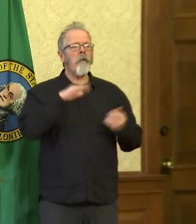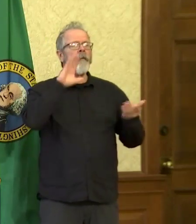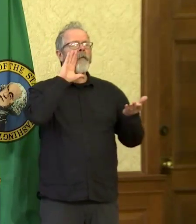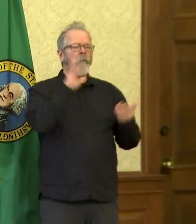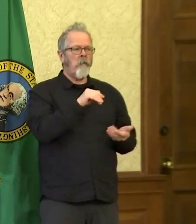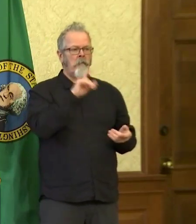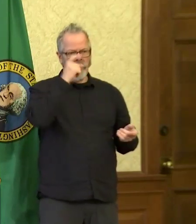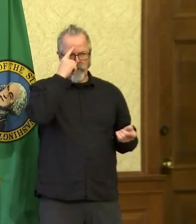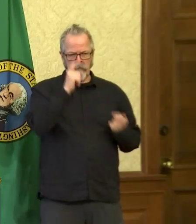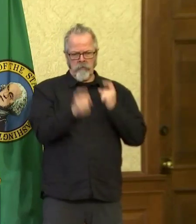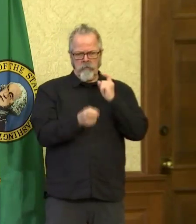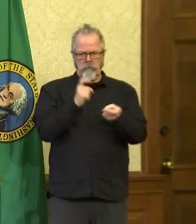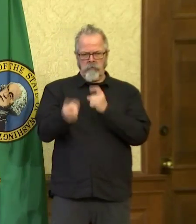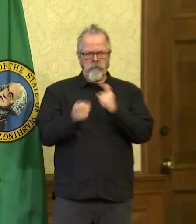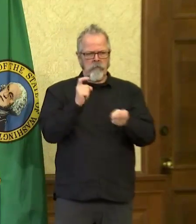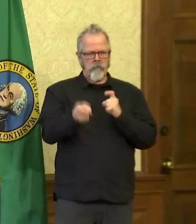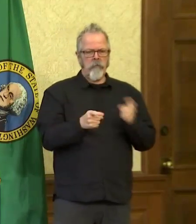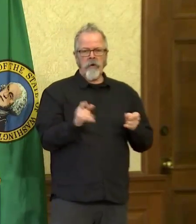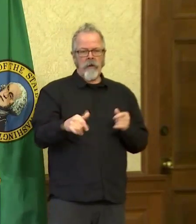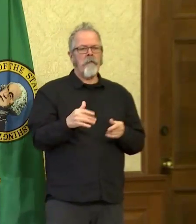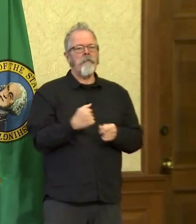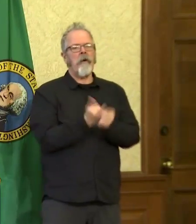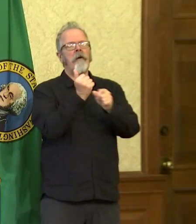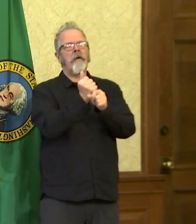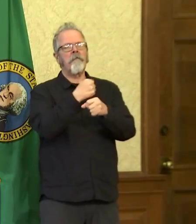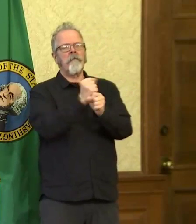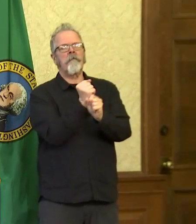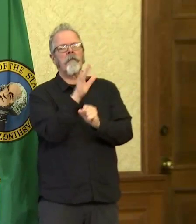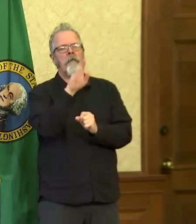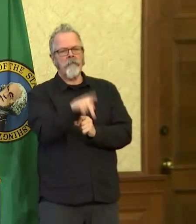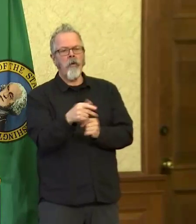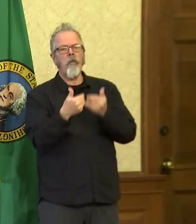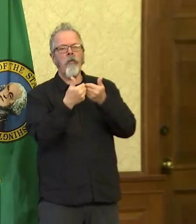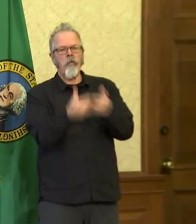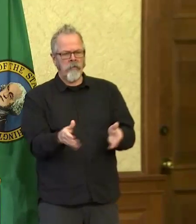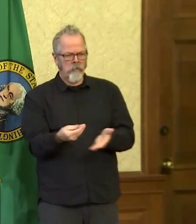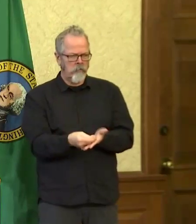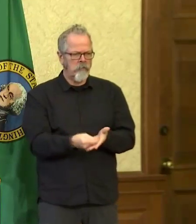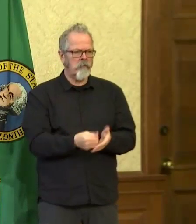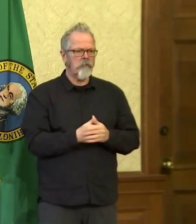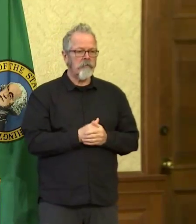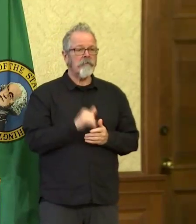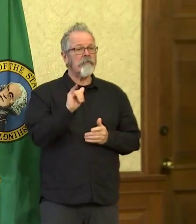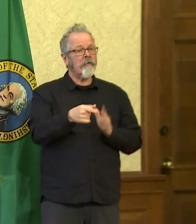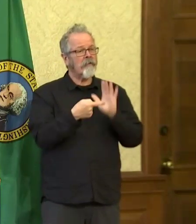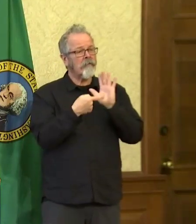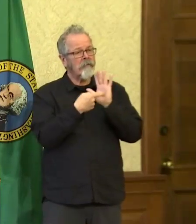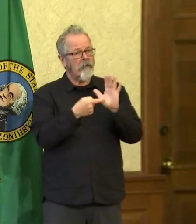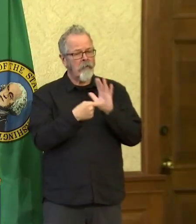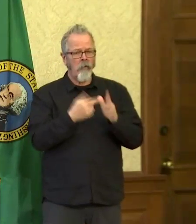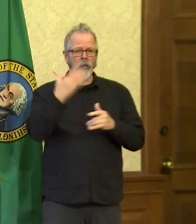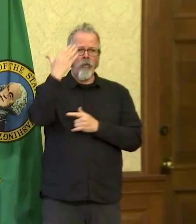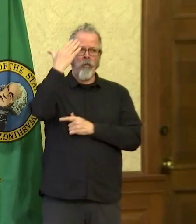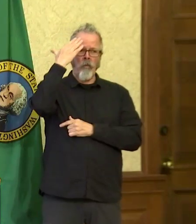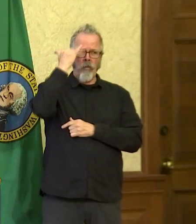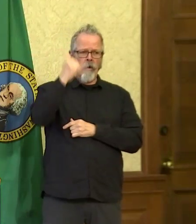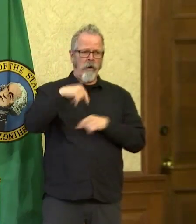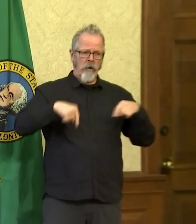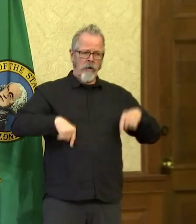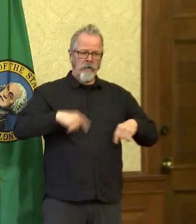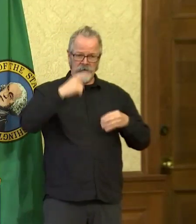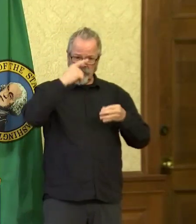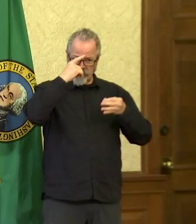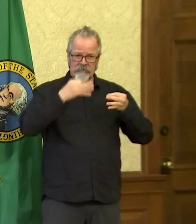the metaphor for while these decisions are really, really hard. We want to allow people to, who are in pain right now to be able to